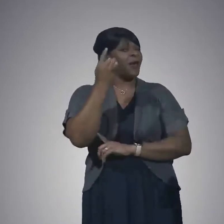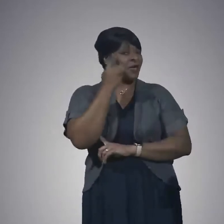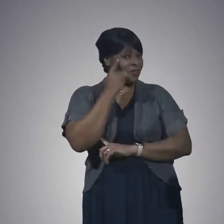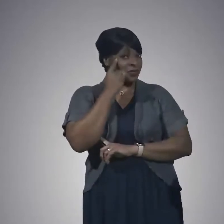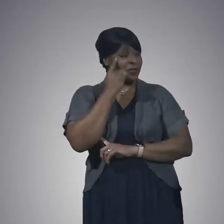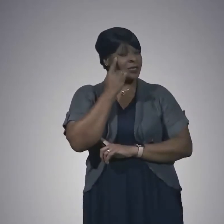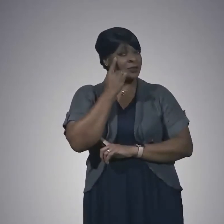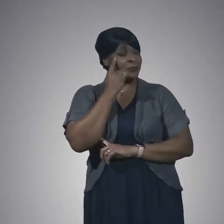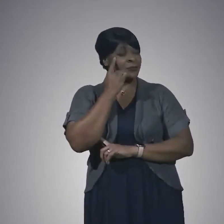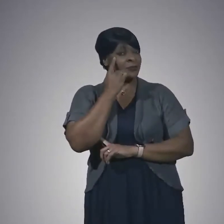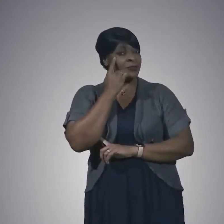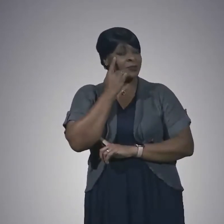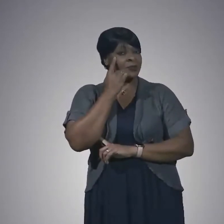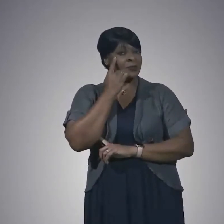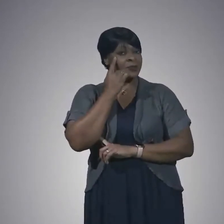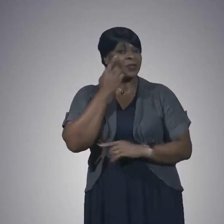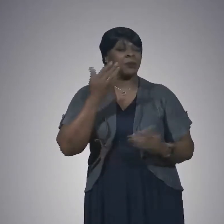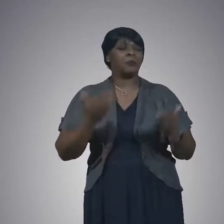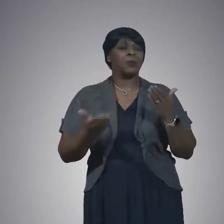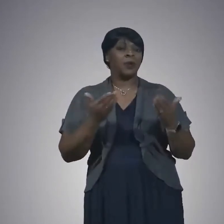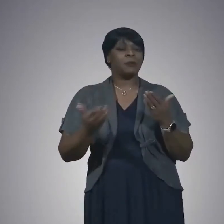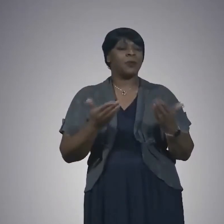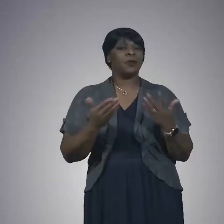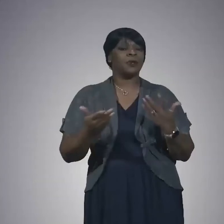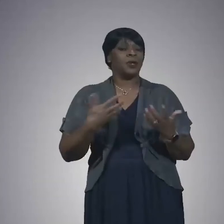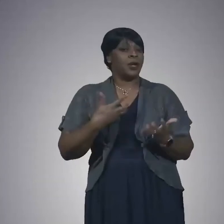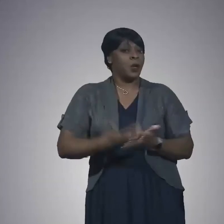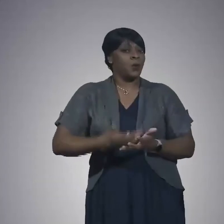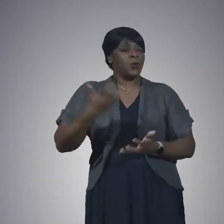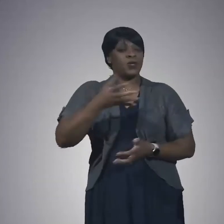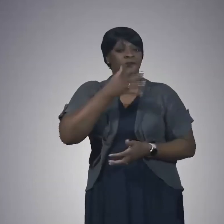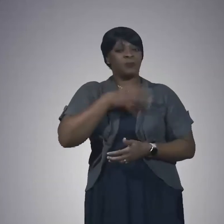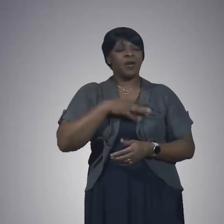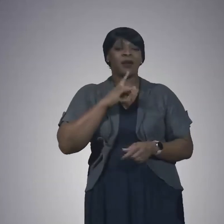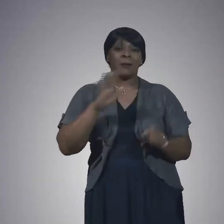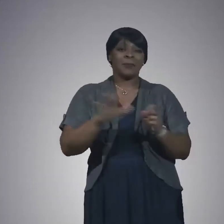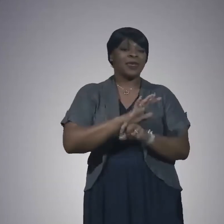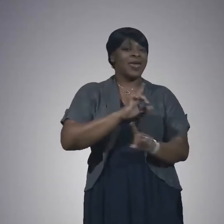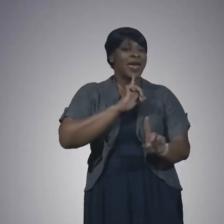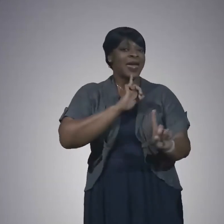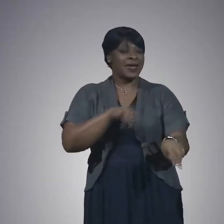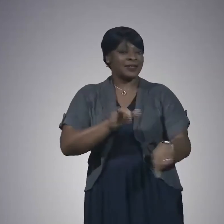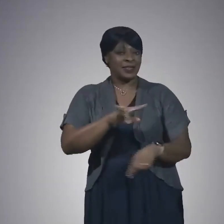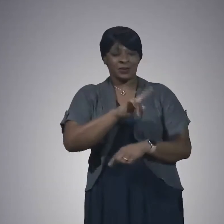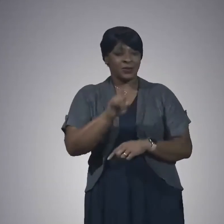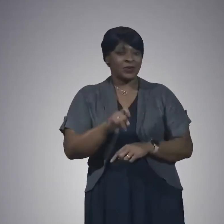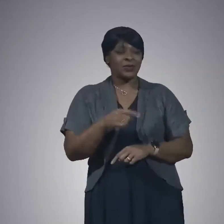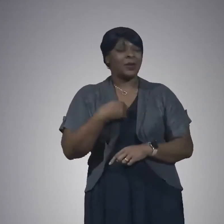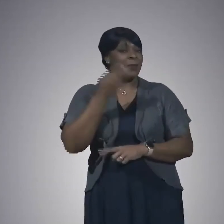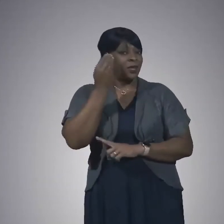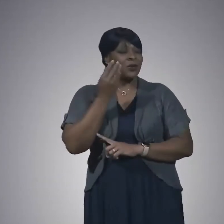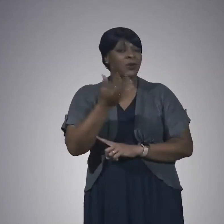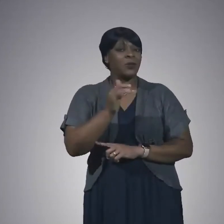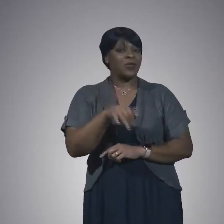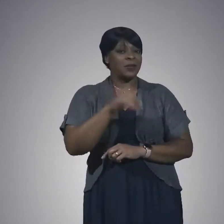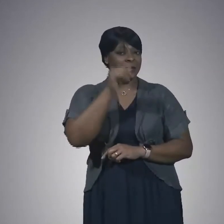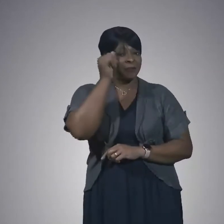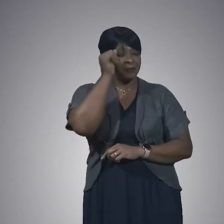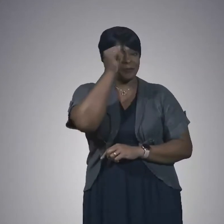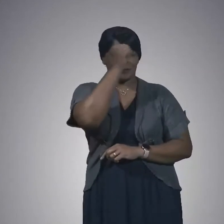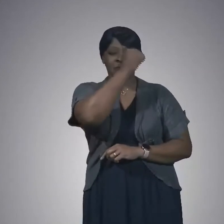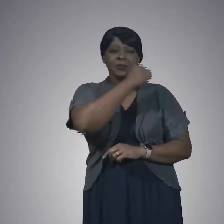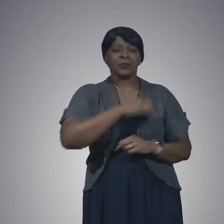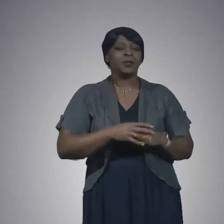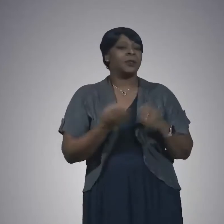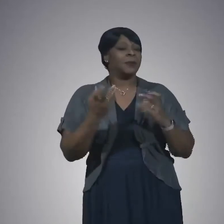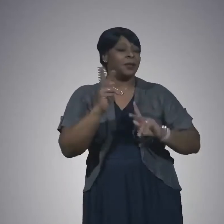that I would probably be a rich woman if I could completely answer it, but I will tell you that